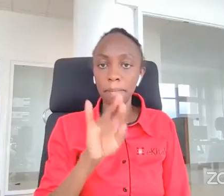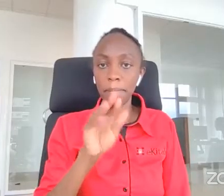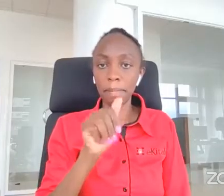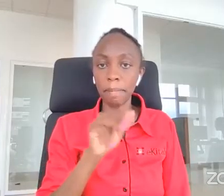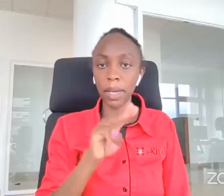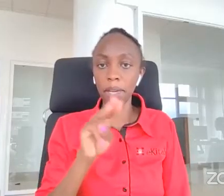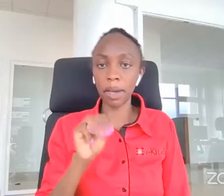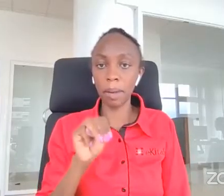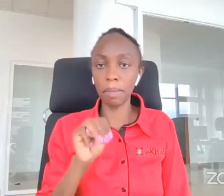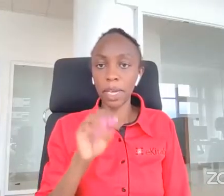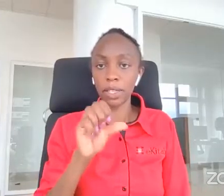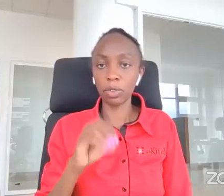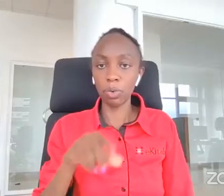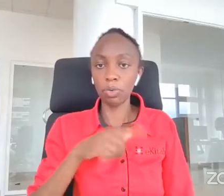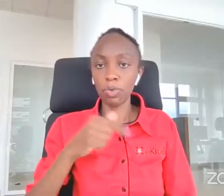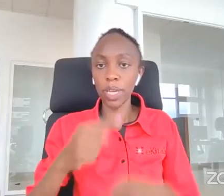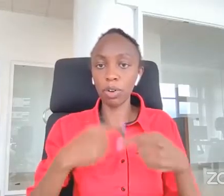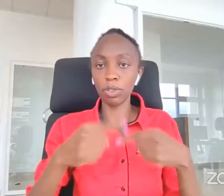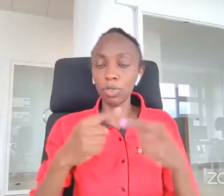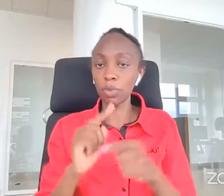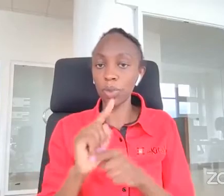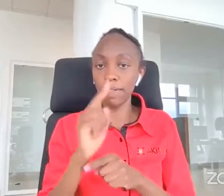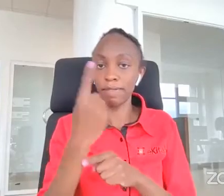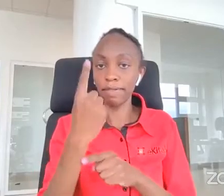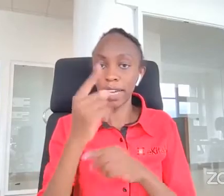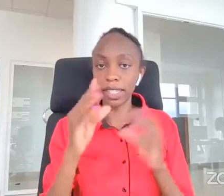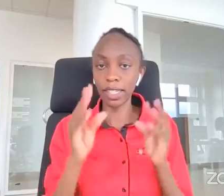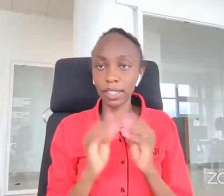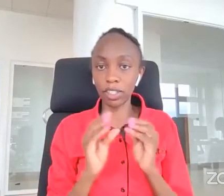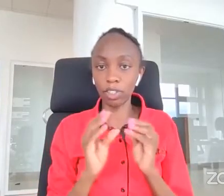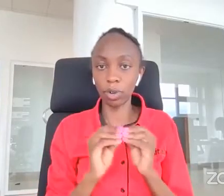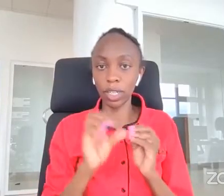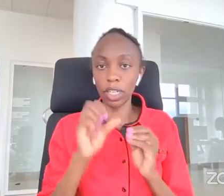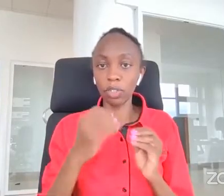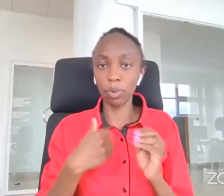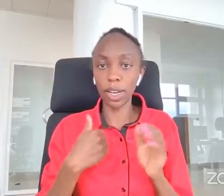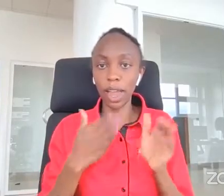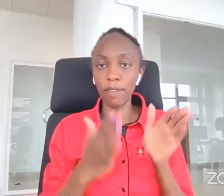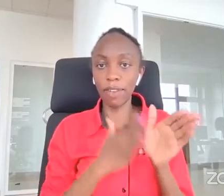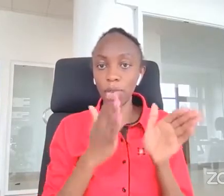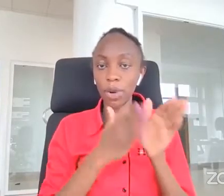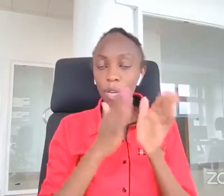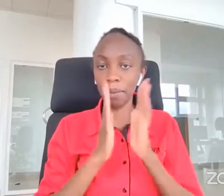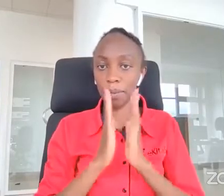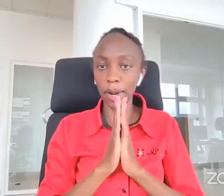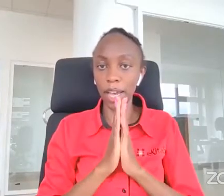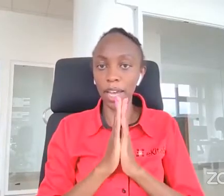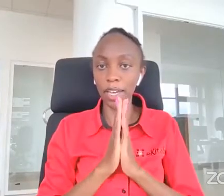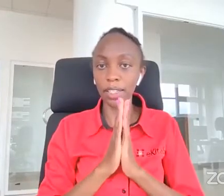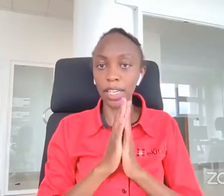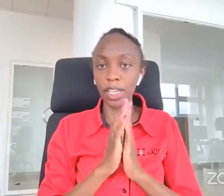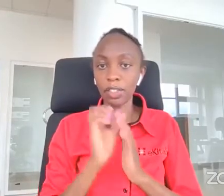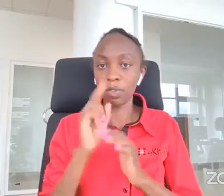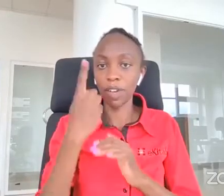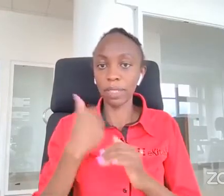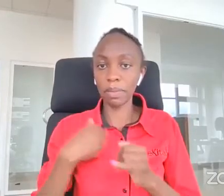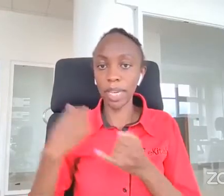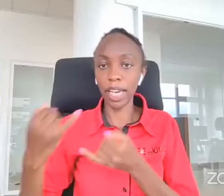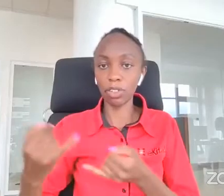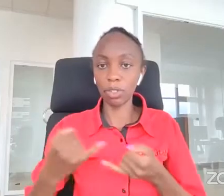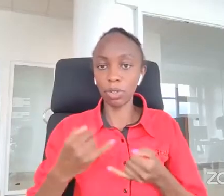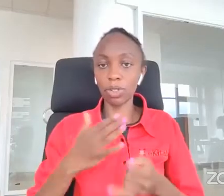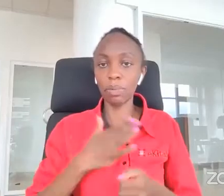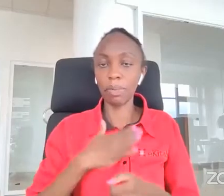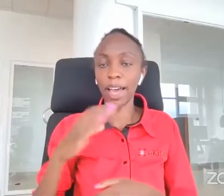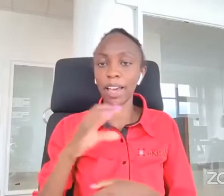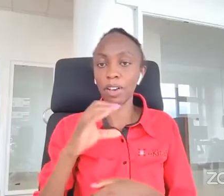can proceed with our first session. We can do a quick prayer, and I will first introduce my